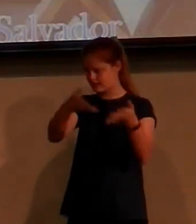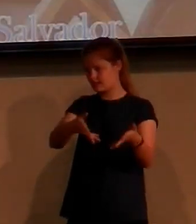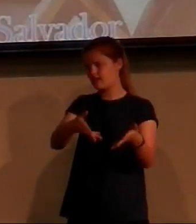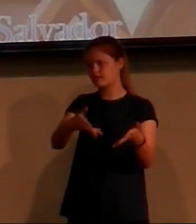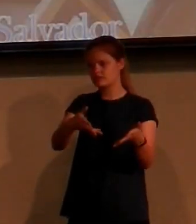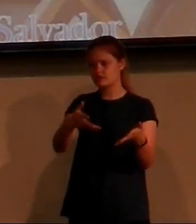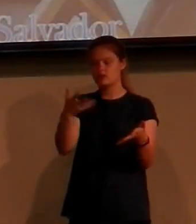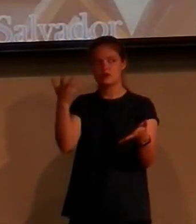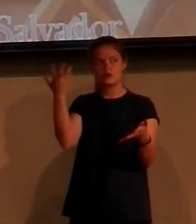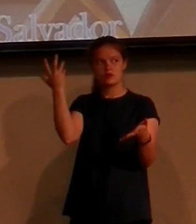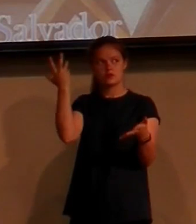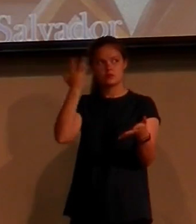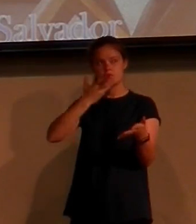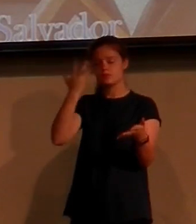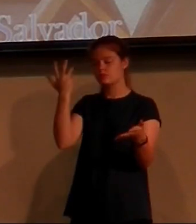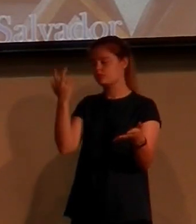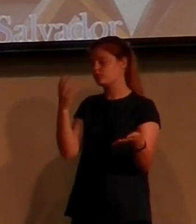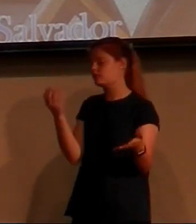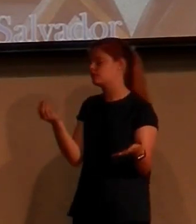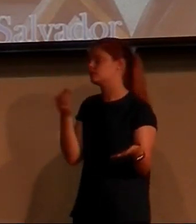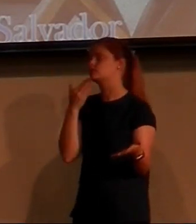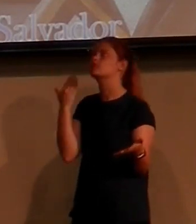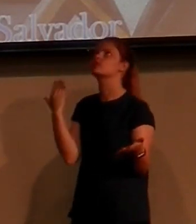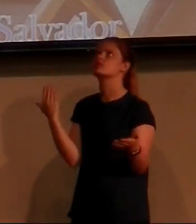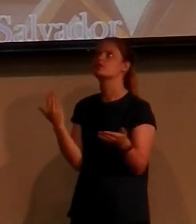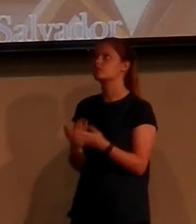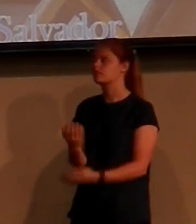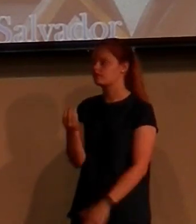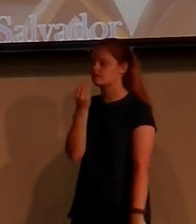But boy, there are good food too over there.